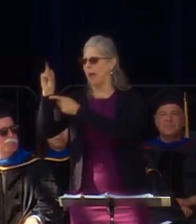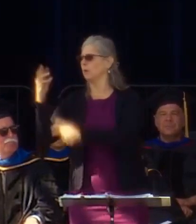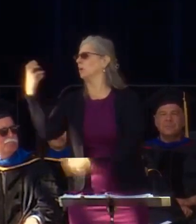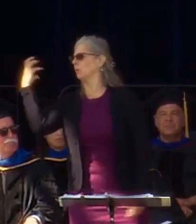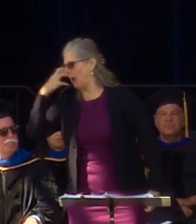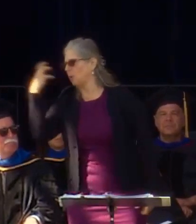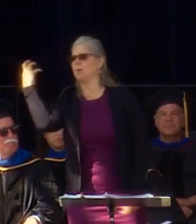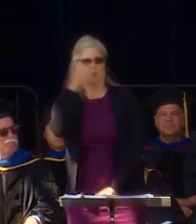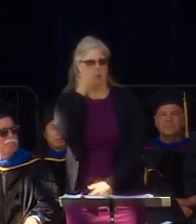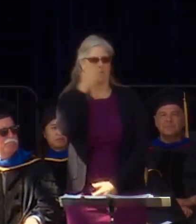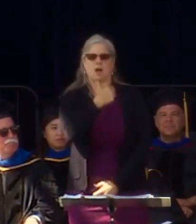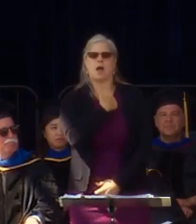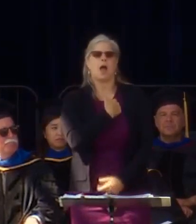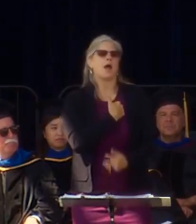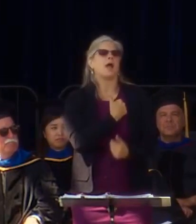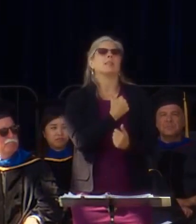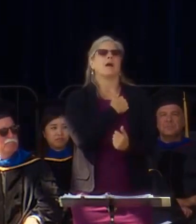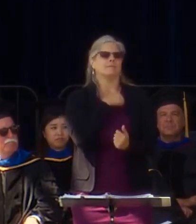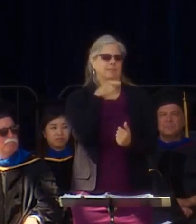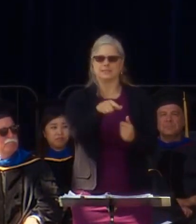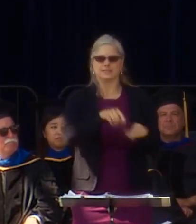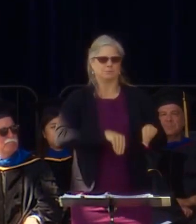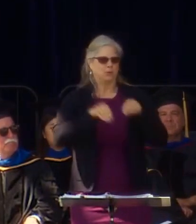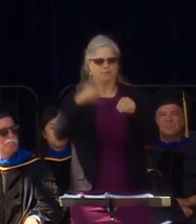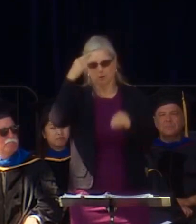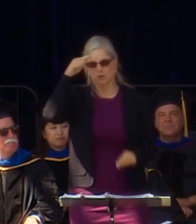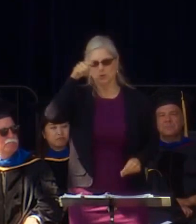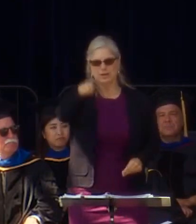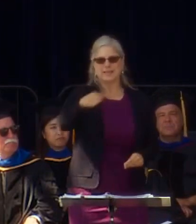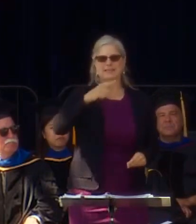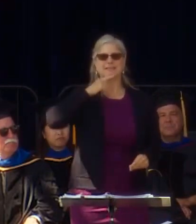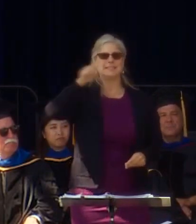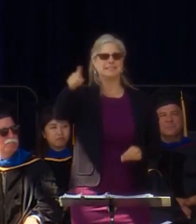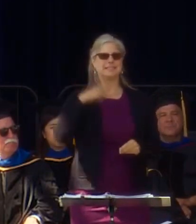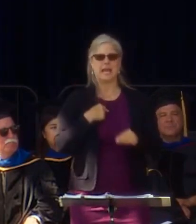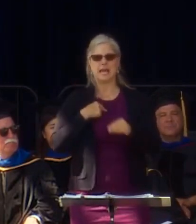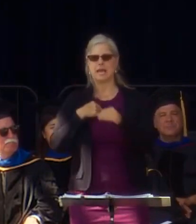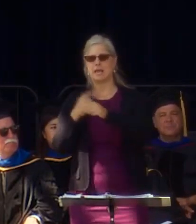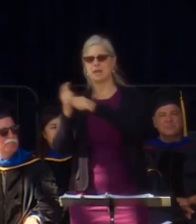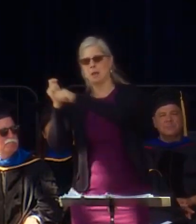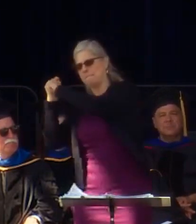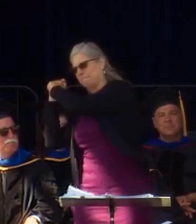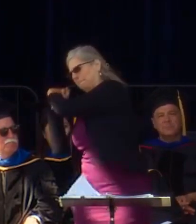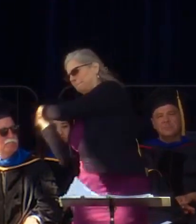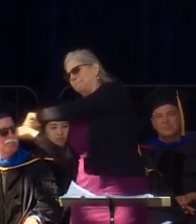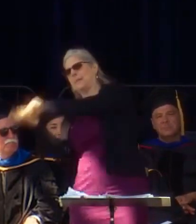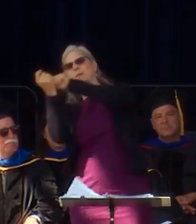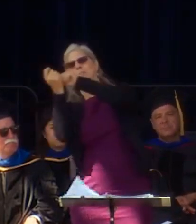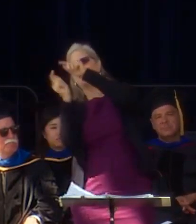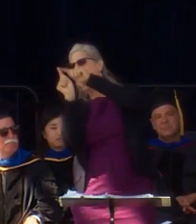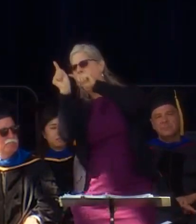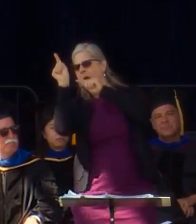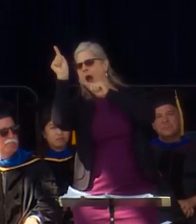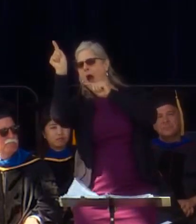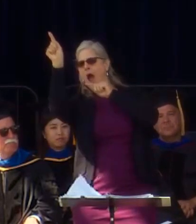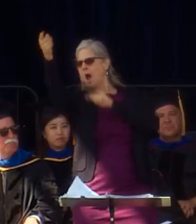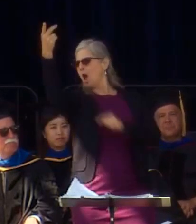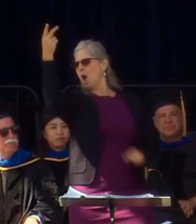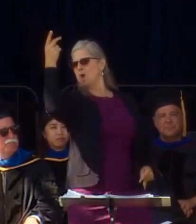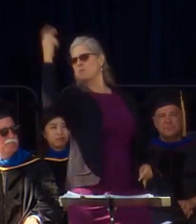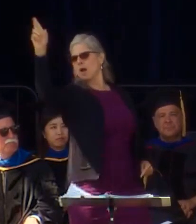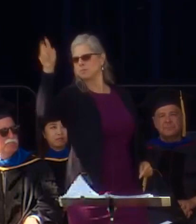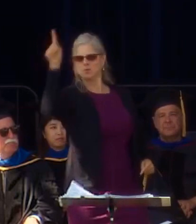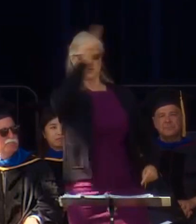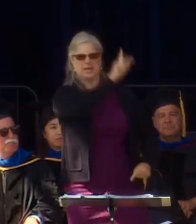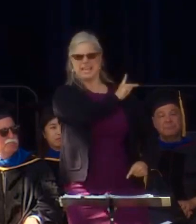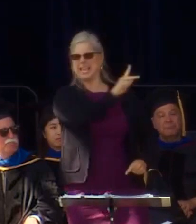wow. I love this move for you. This is a home run. You are the king of LA